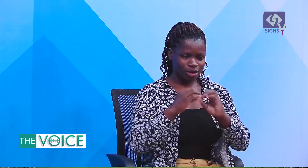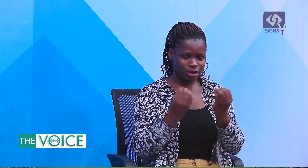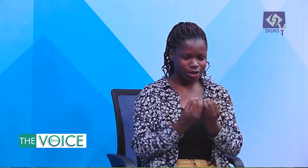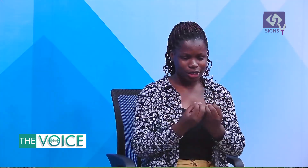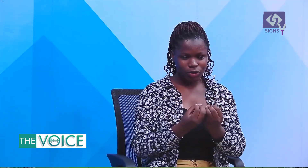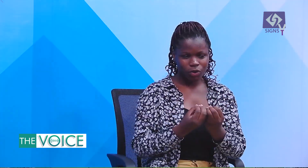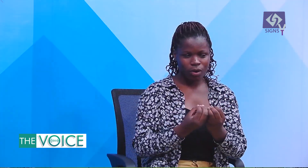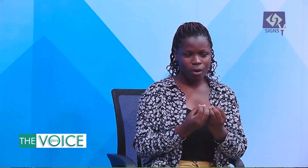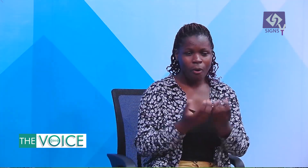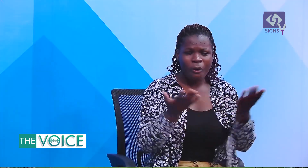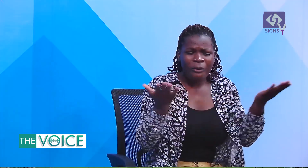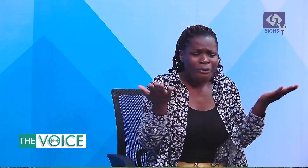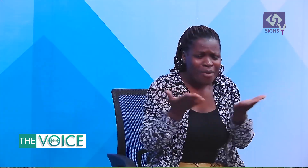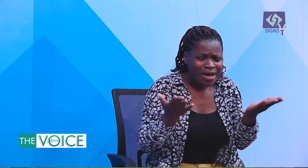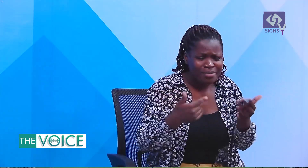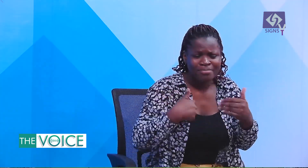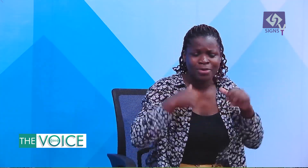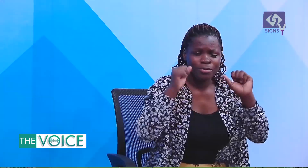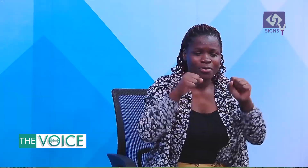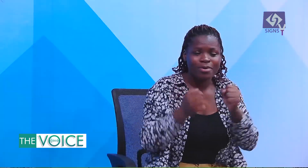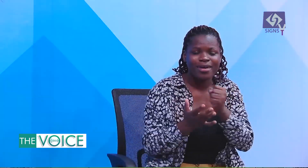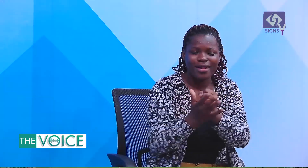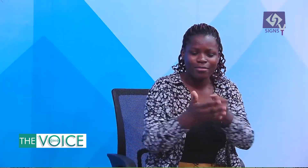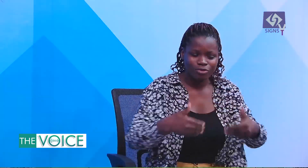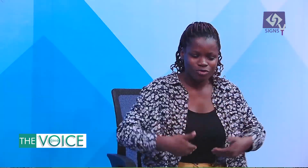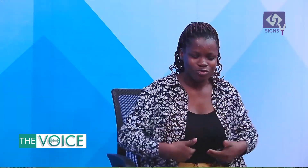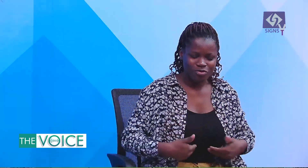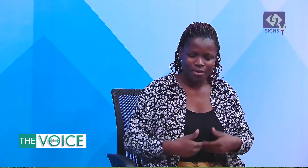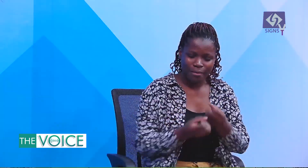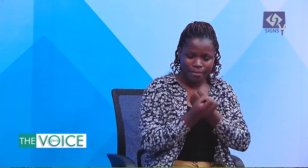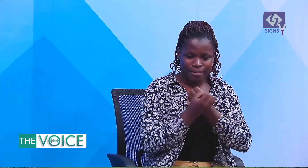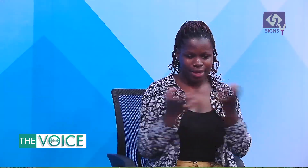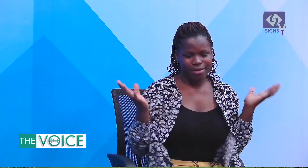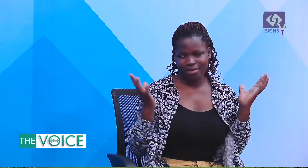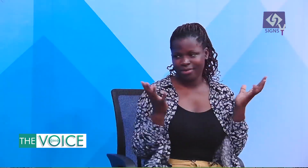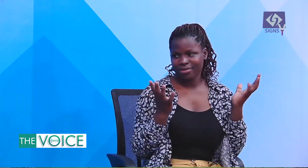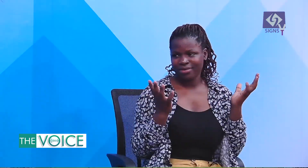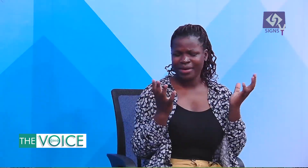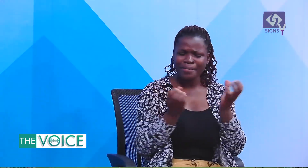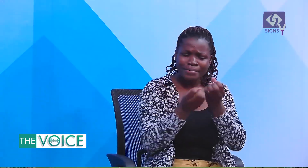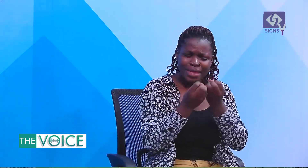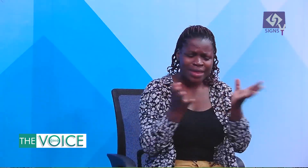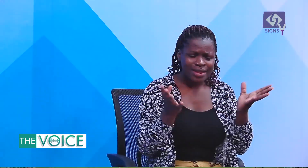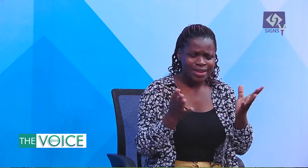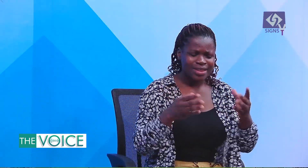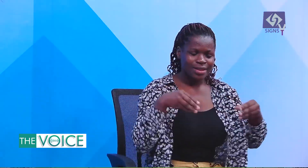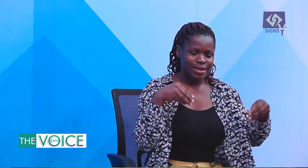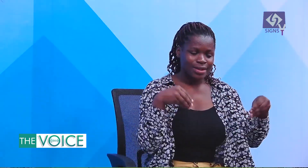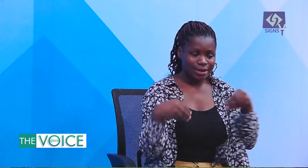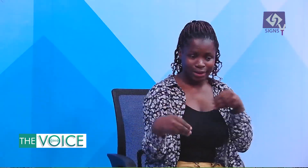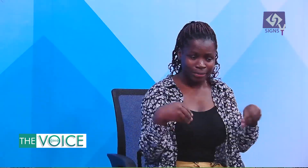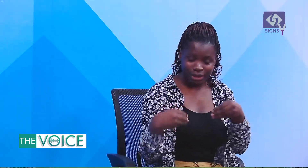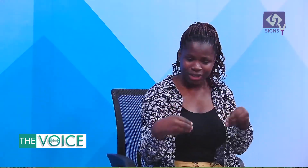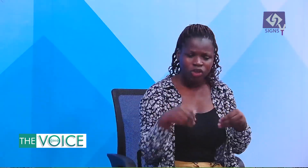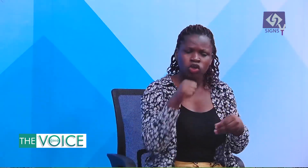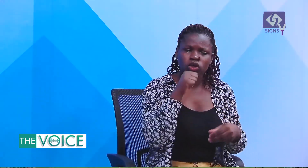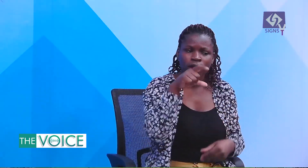to own my own organization where I'm helping other young people from